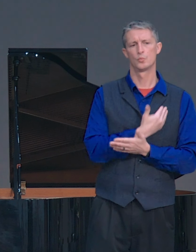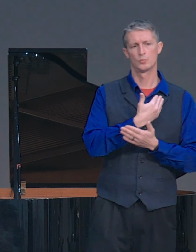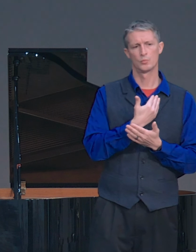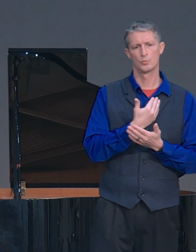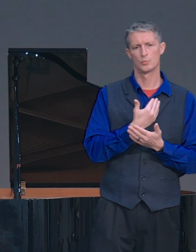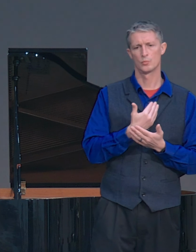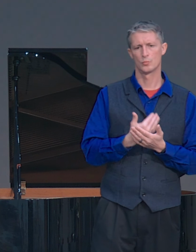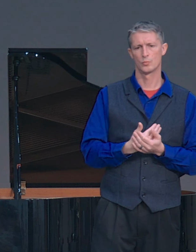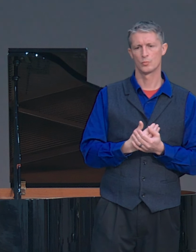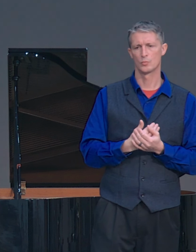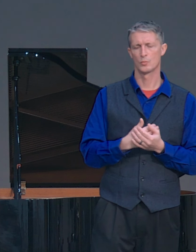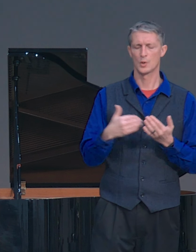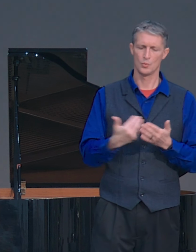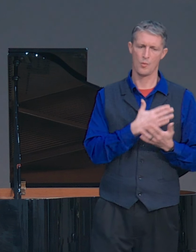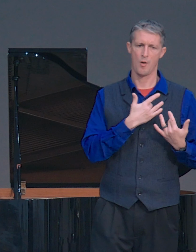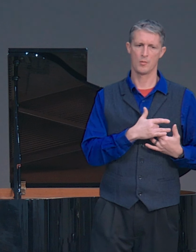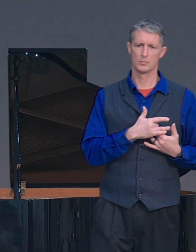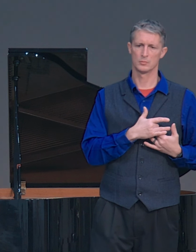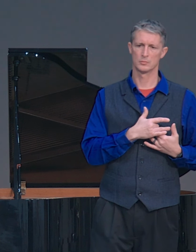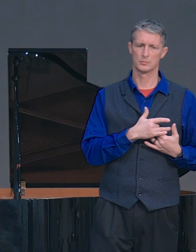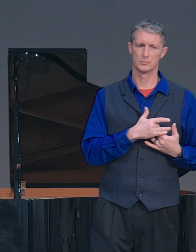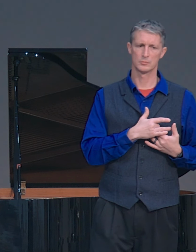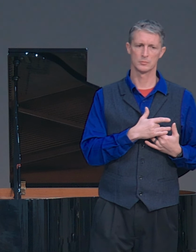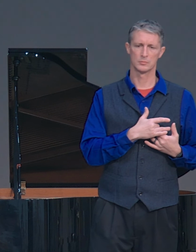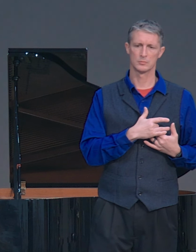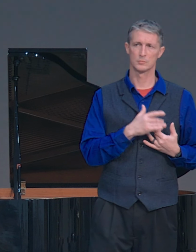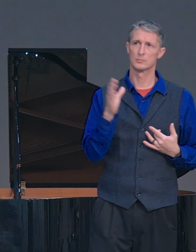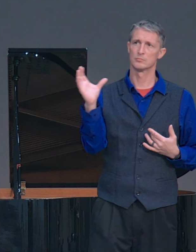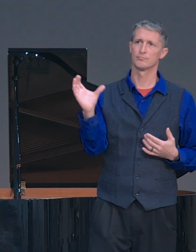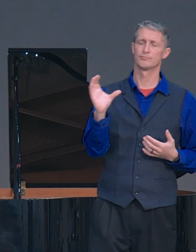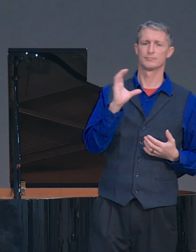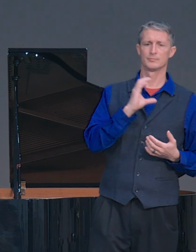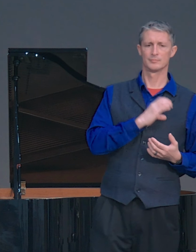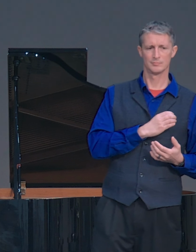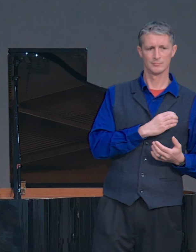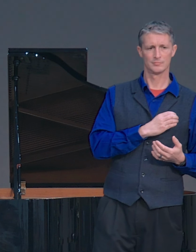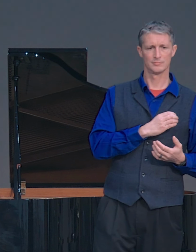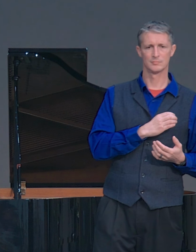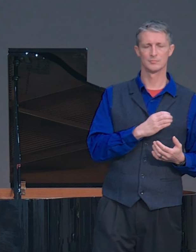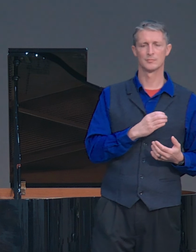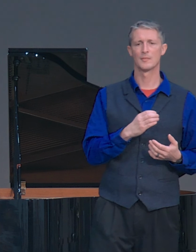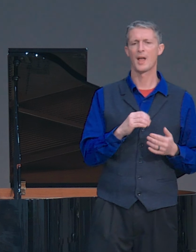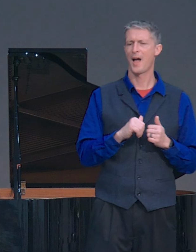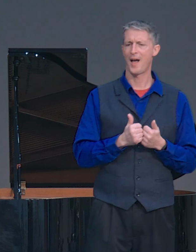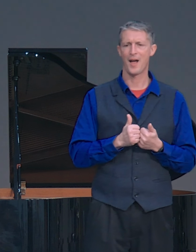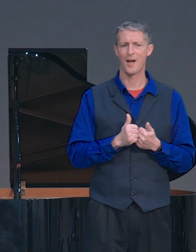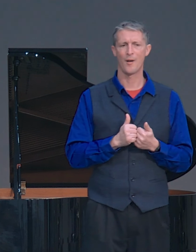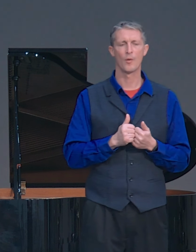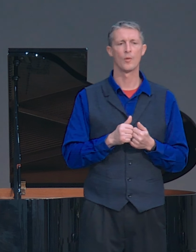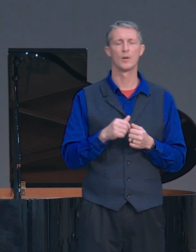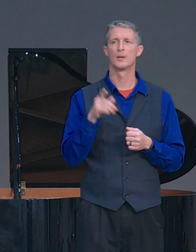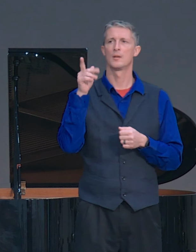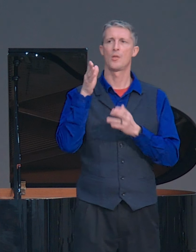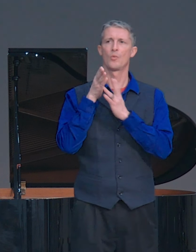to get a new heart. And that new heart only comes with a new